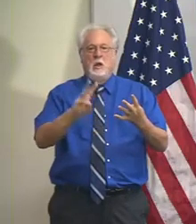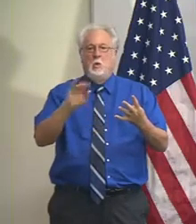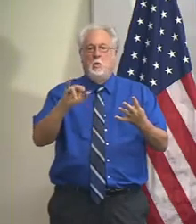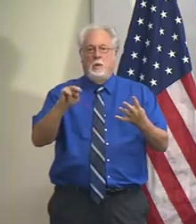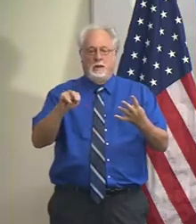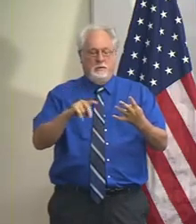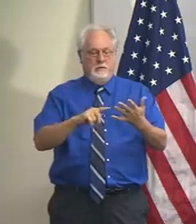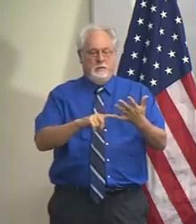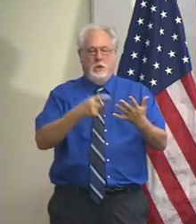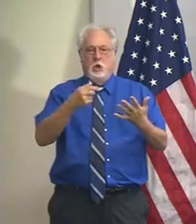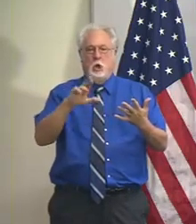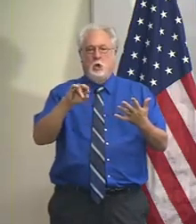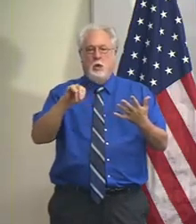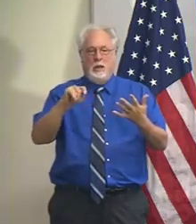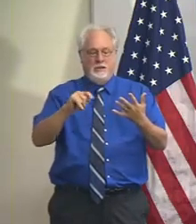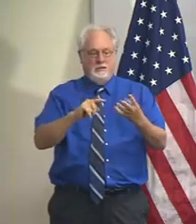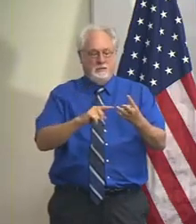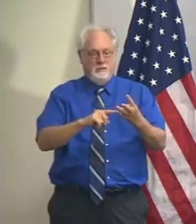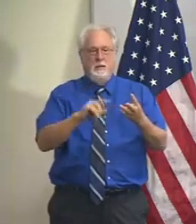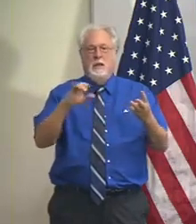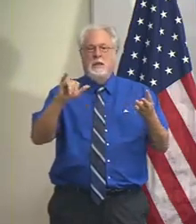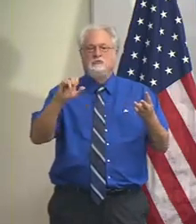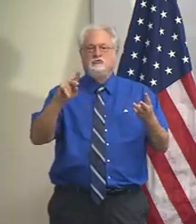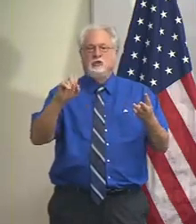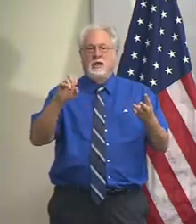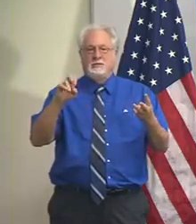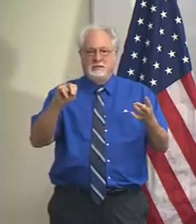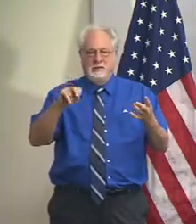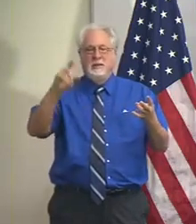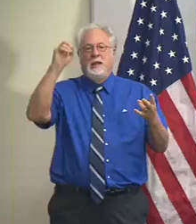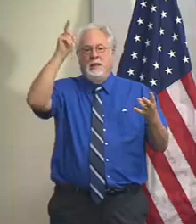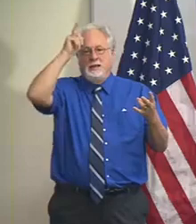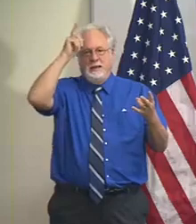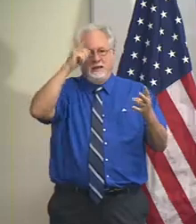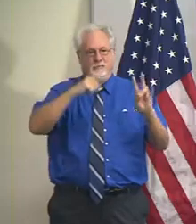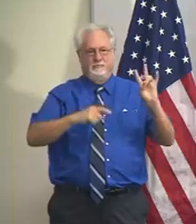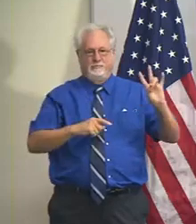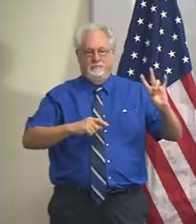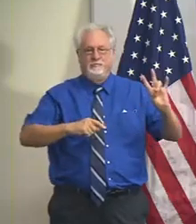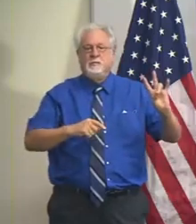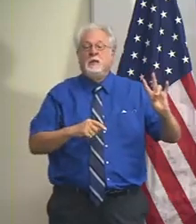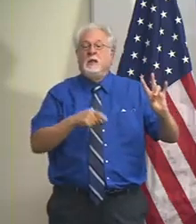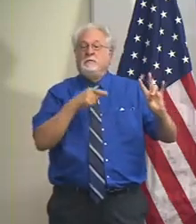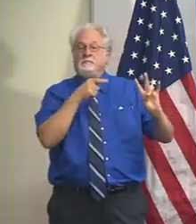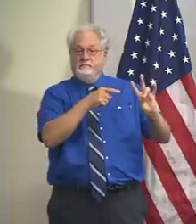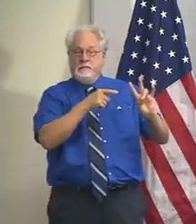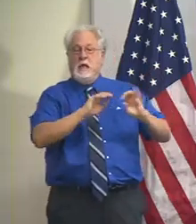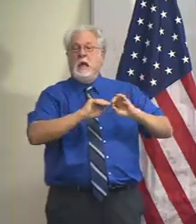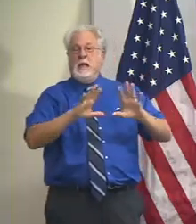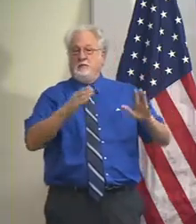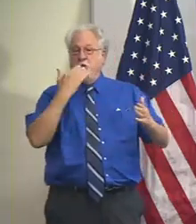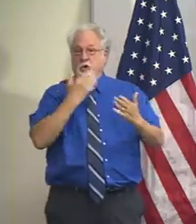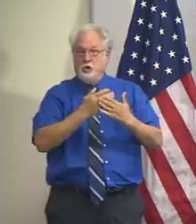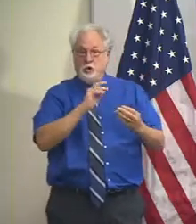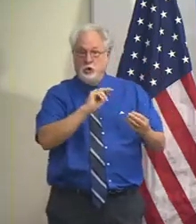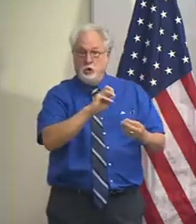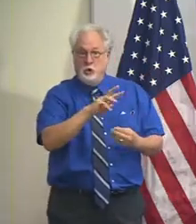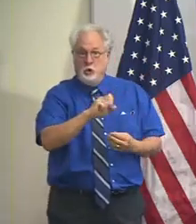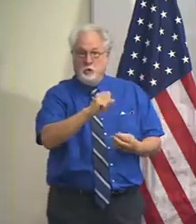Wynne, Grant, Jackson, and Lincoln parishes. This is obviously good news for